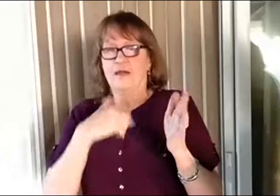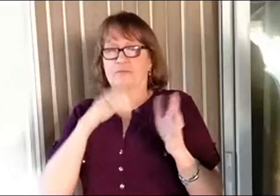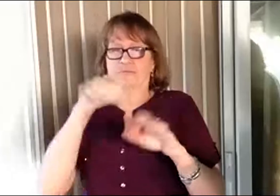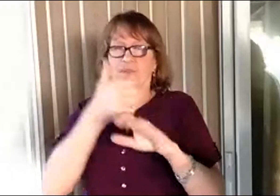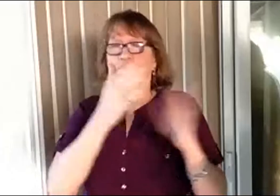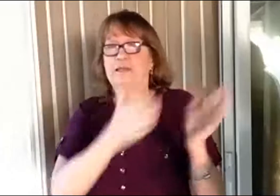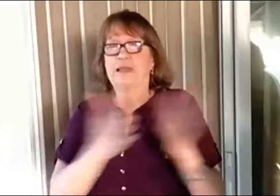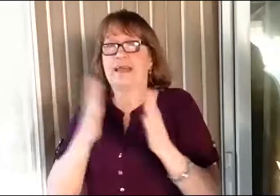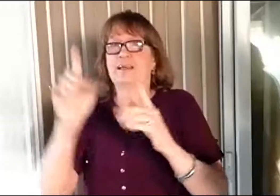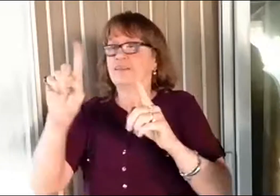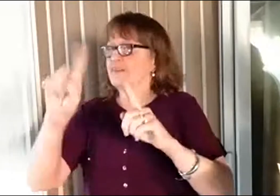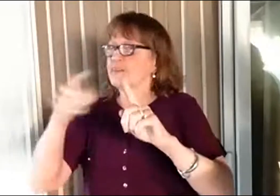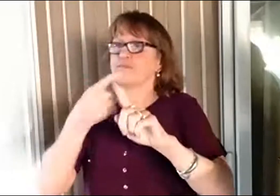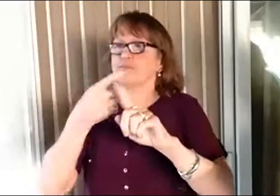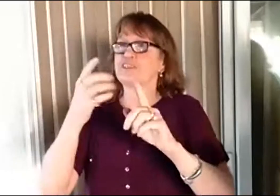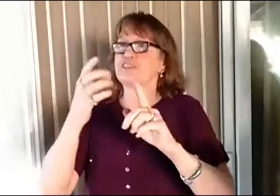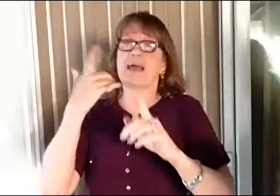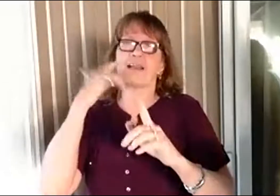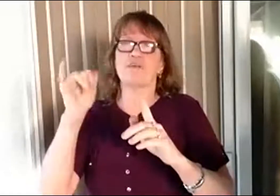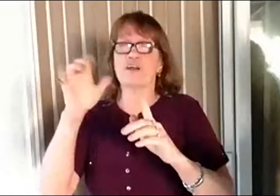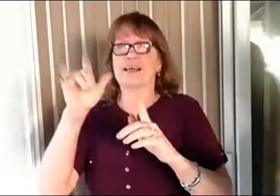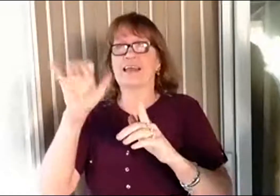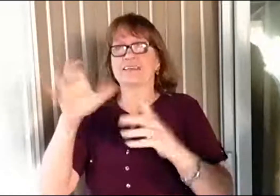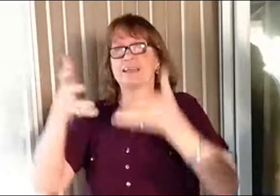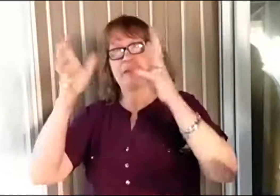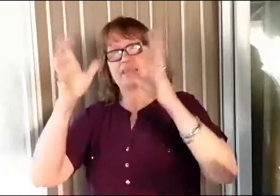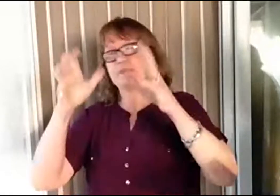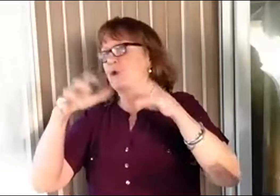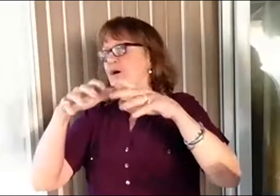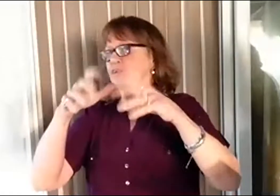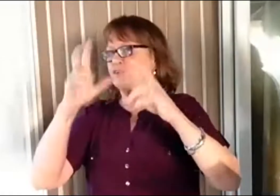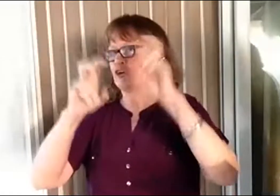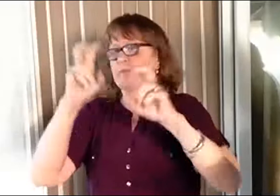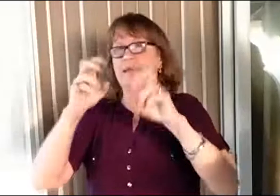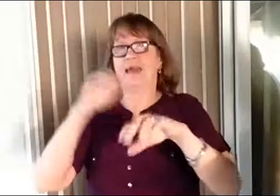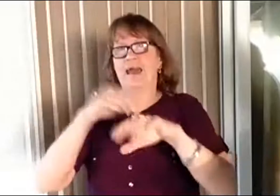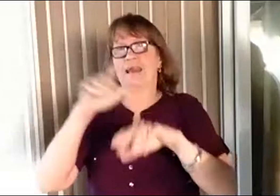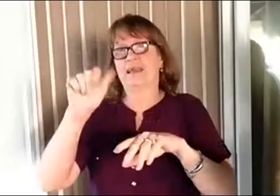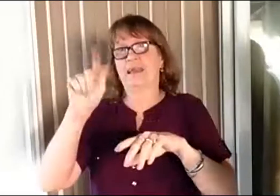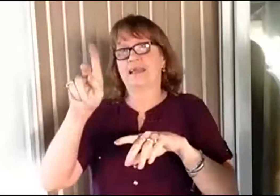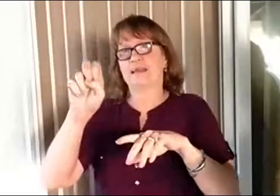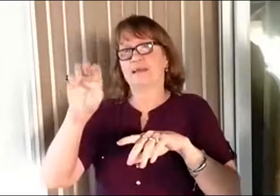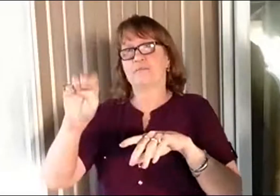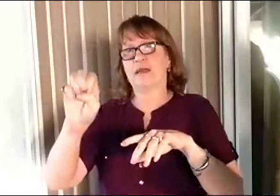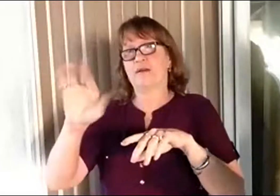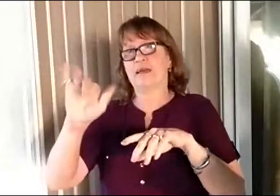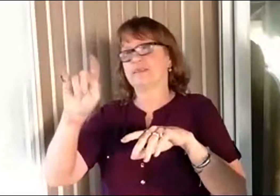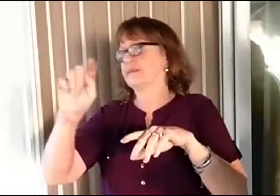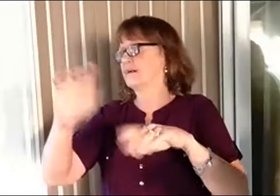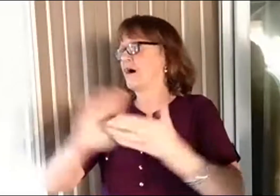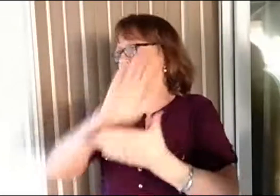Classics tournament, like Planning college. the first California Classic basketball tournament at Lake